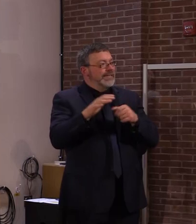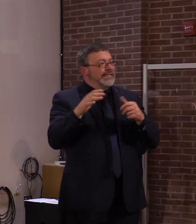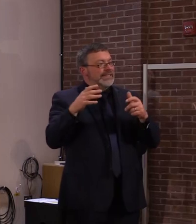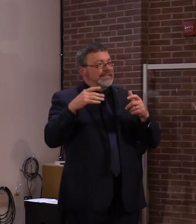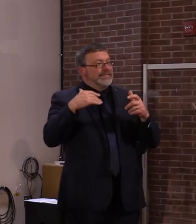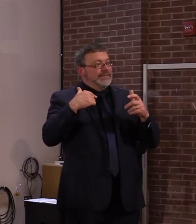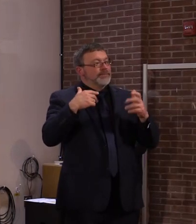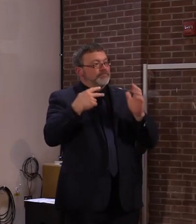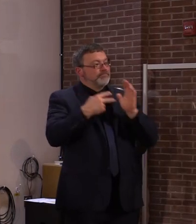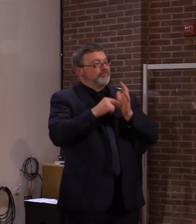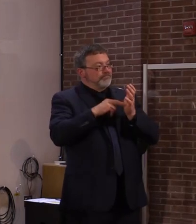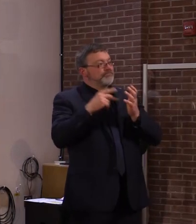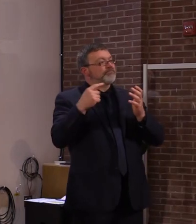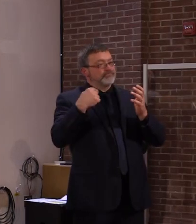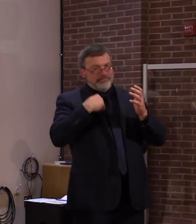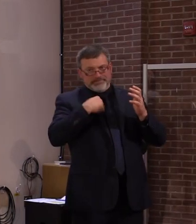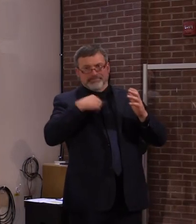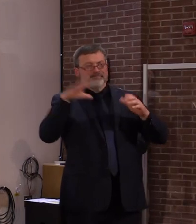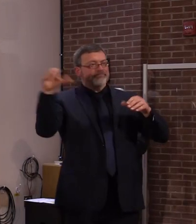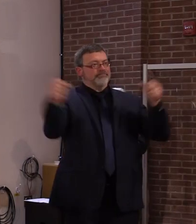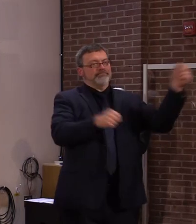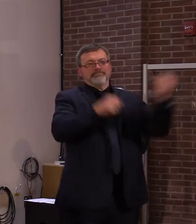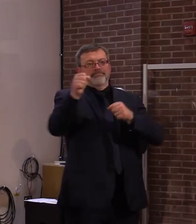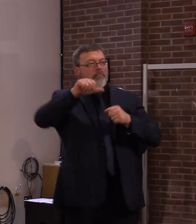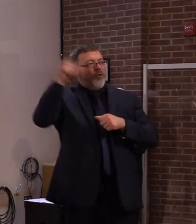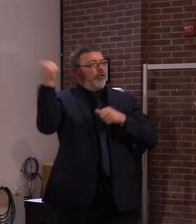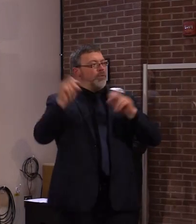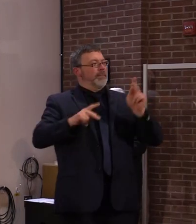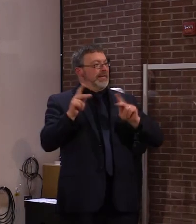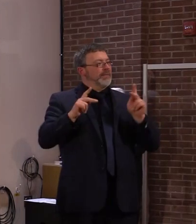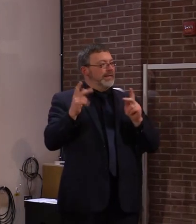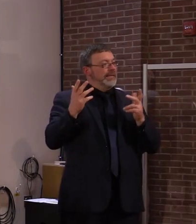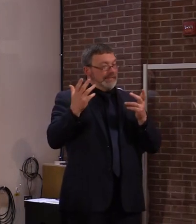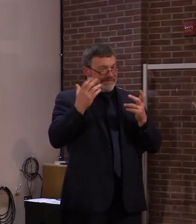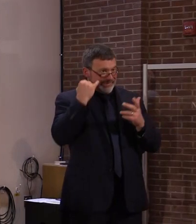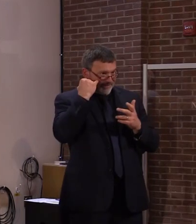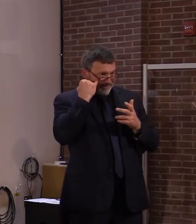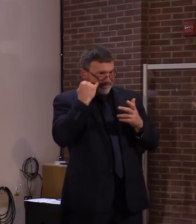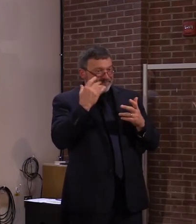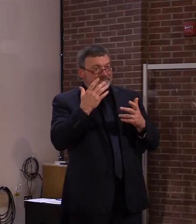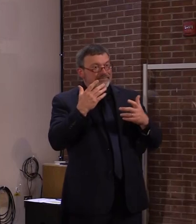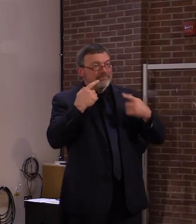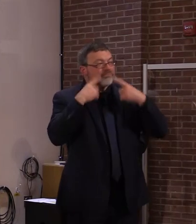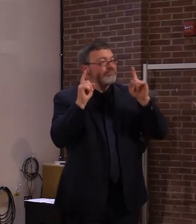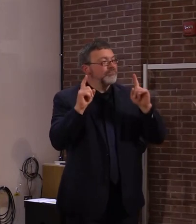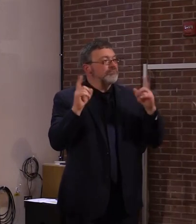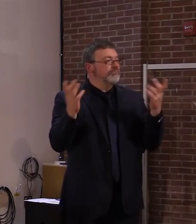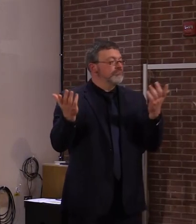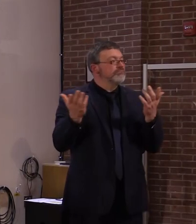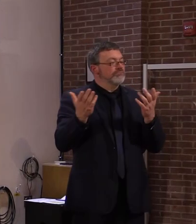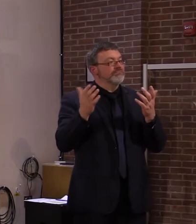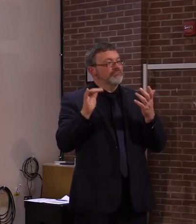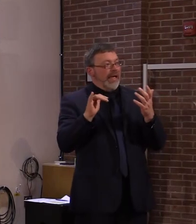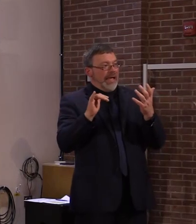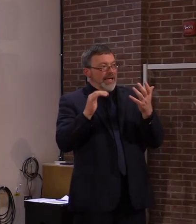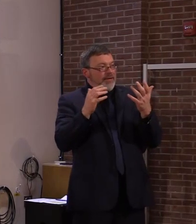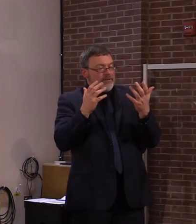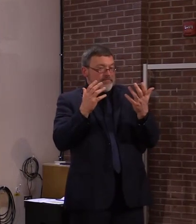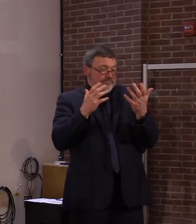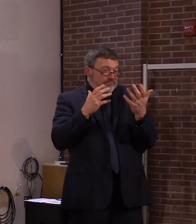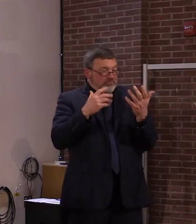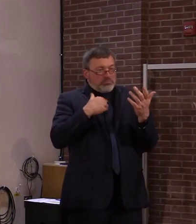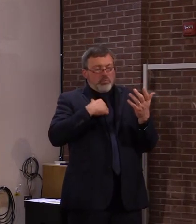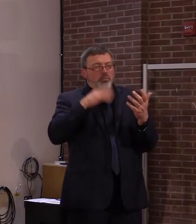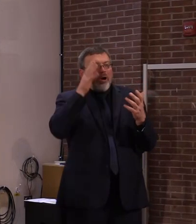alternatives that we'll watch and see if they're as effective as the product that was spec to begin with, but it kept